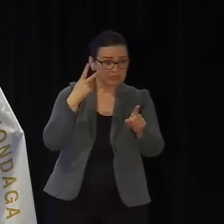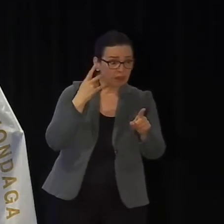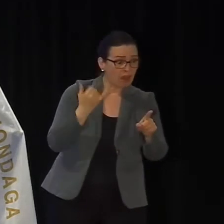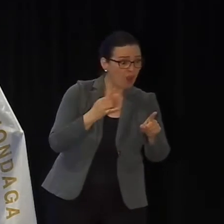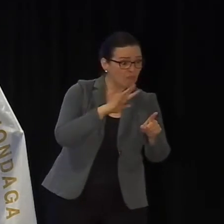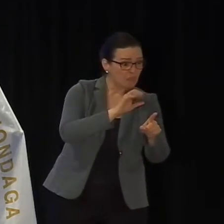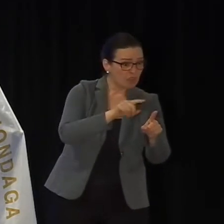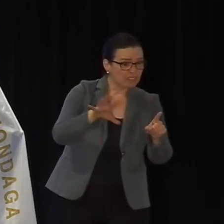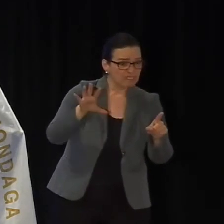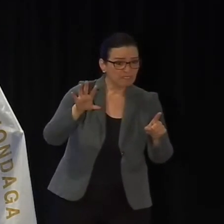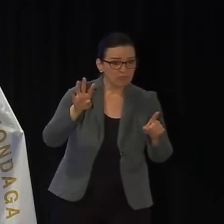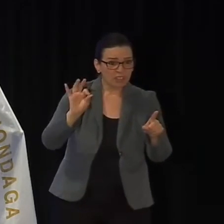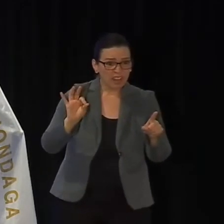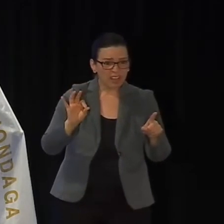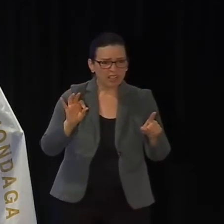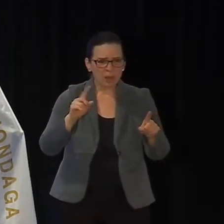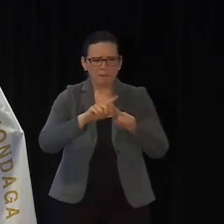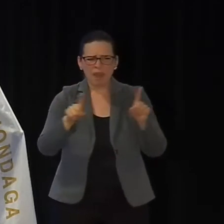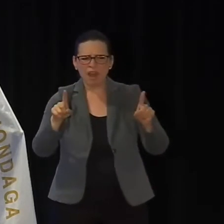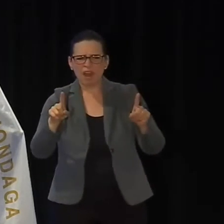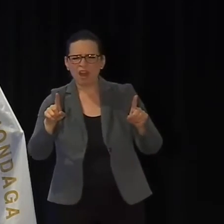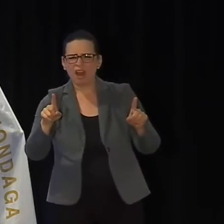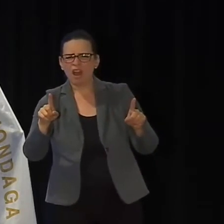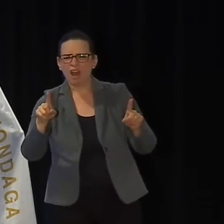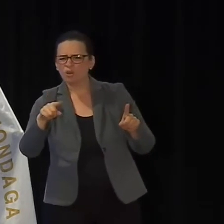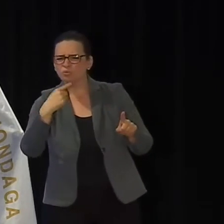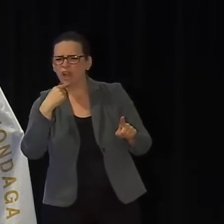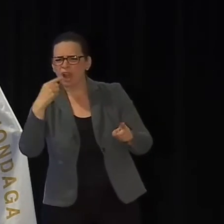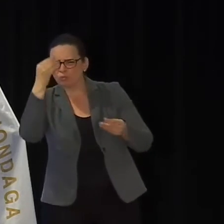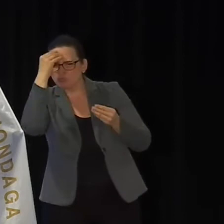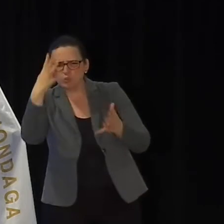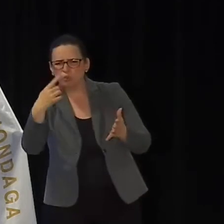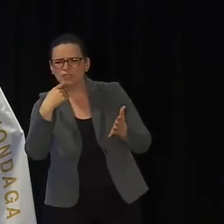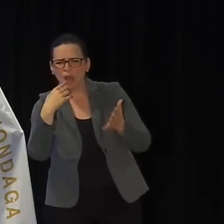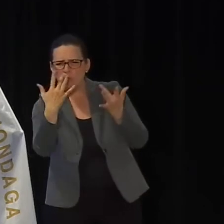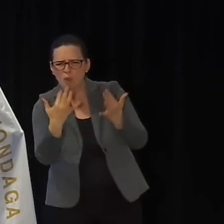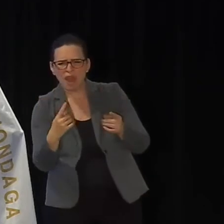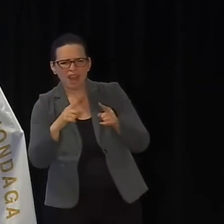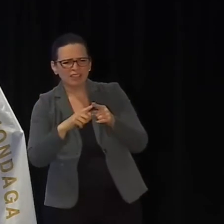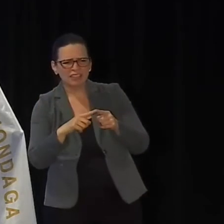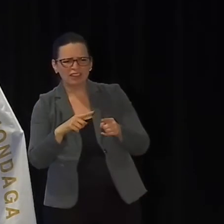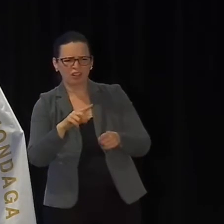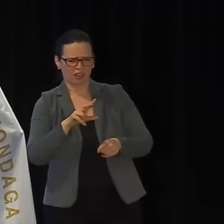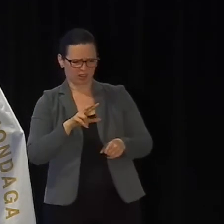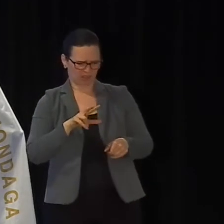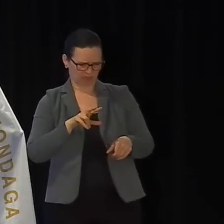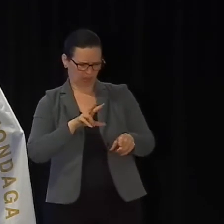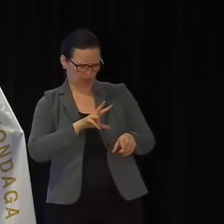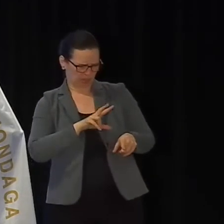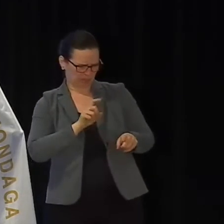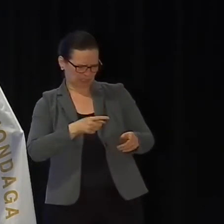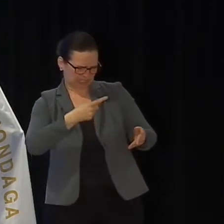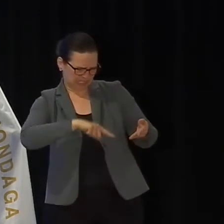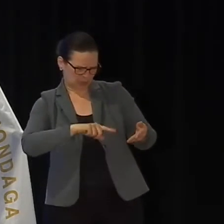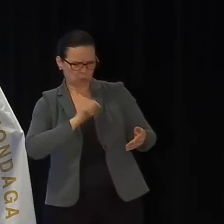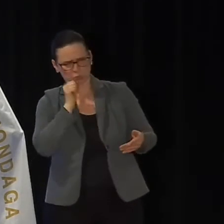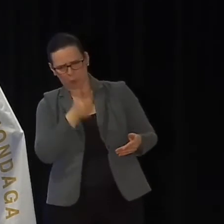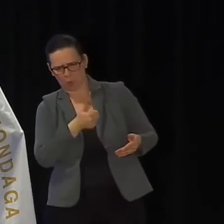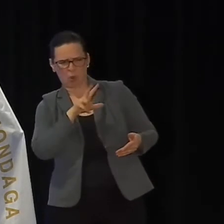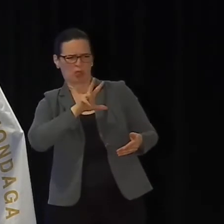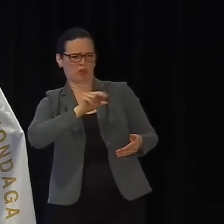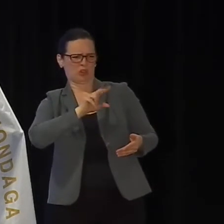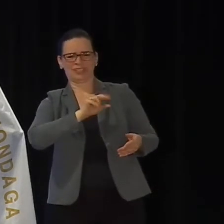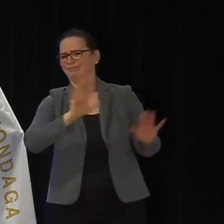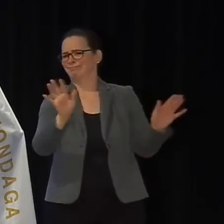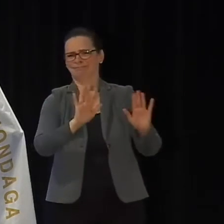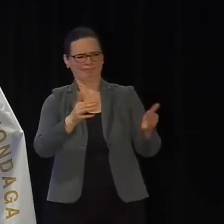like the state is. No. You're able to sign up Correct. for tonight. Please do. Do you expect any kind of logjam again that this